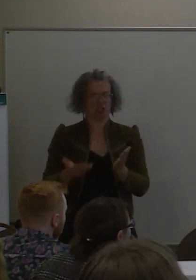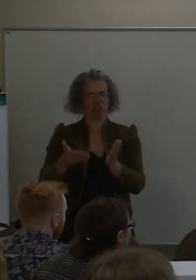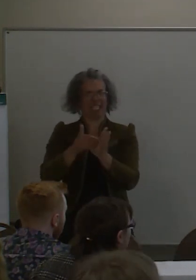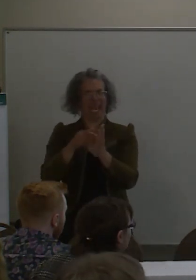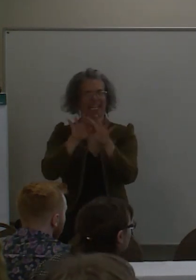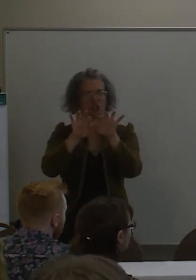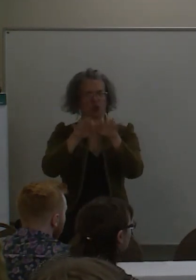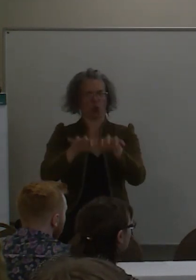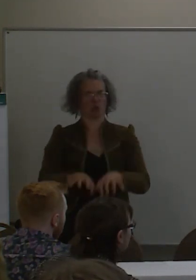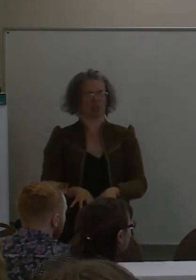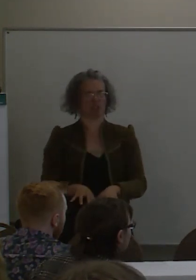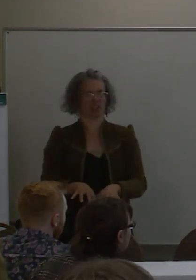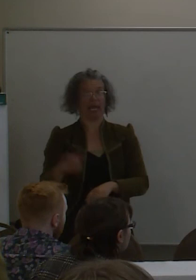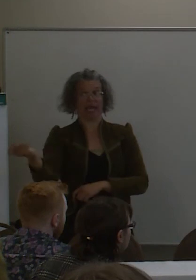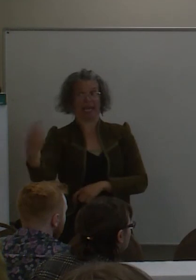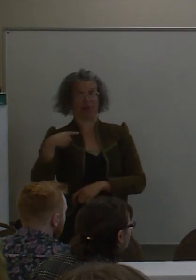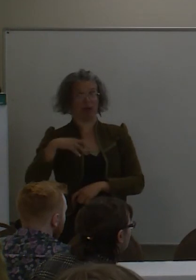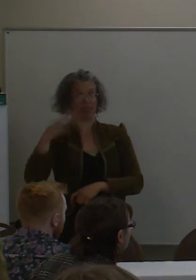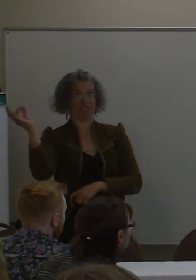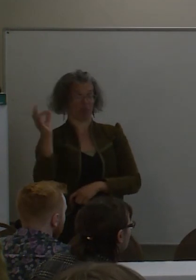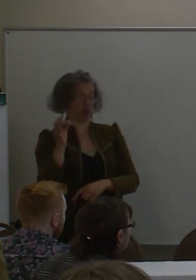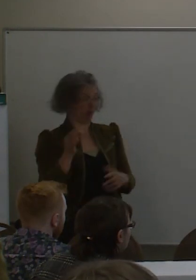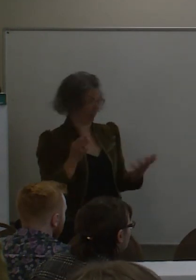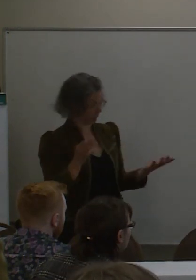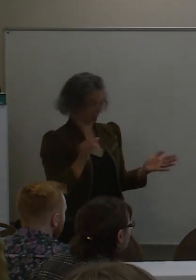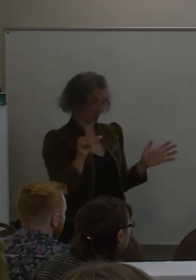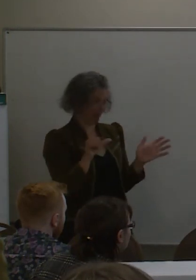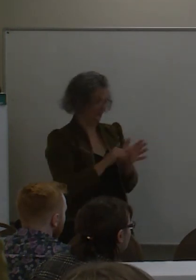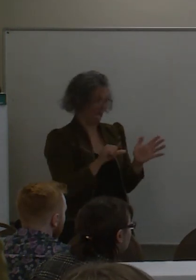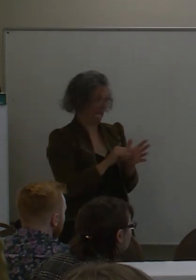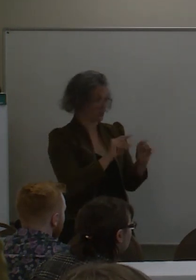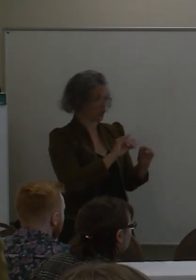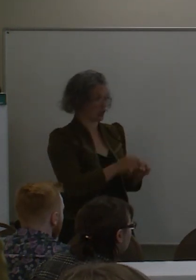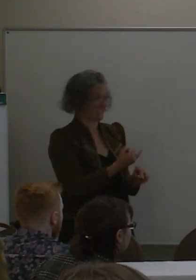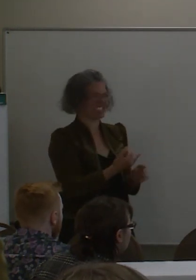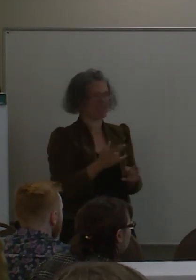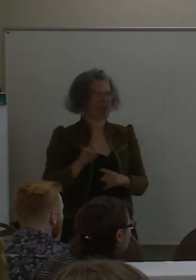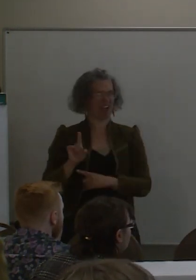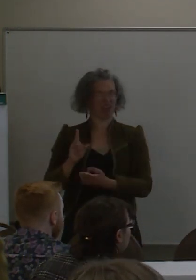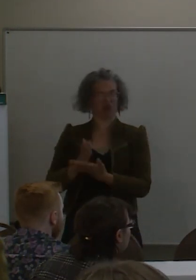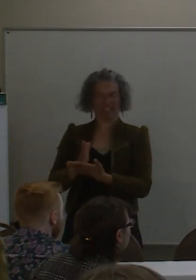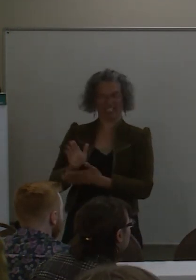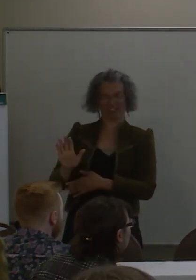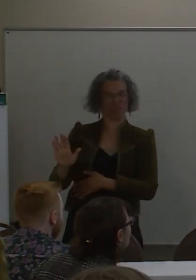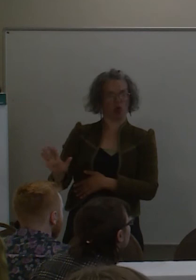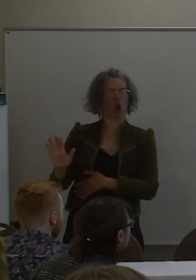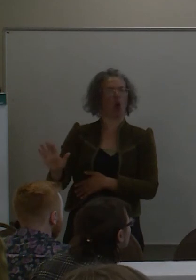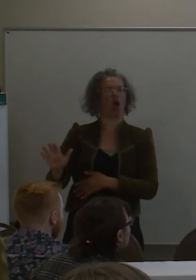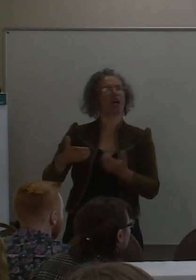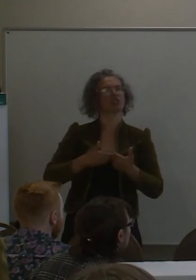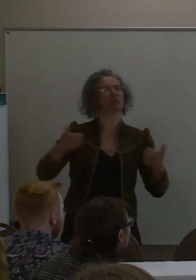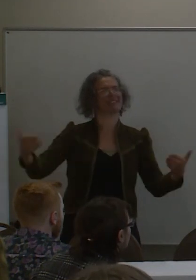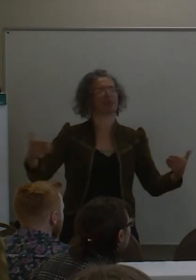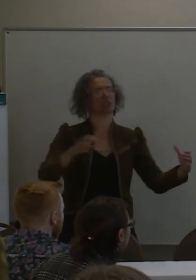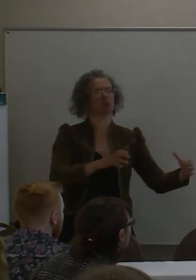me an email this morning just saying how hard it is, but it's actually less hard for her than it is for us because she wasn't part of the team, and that